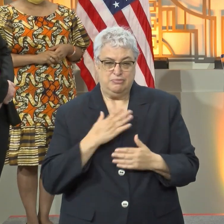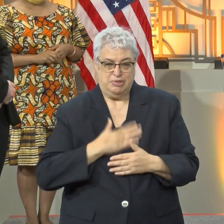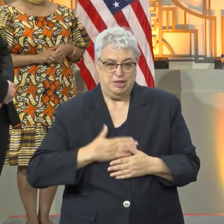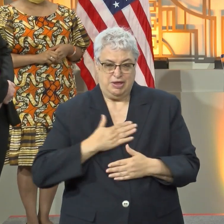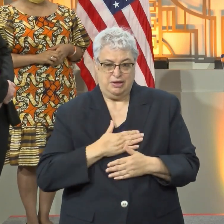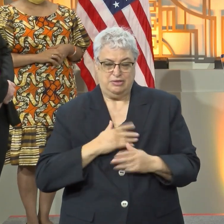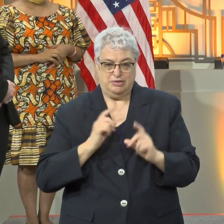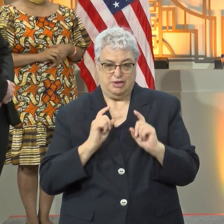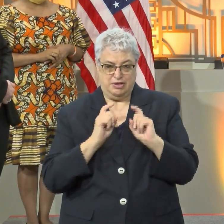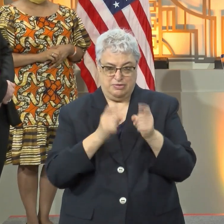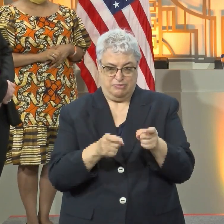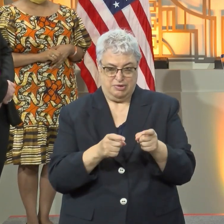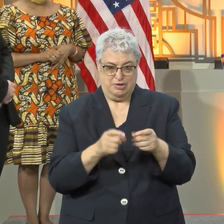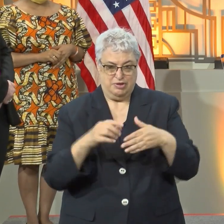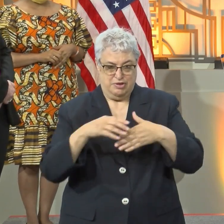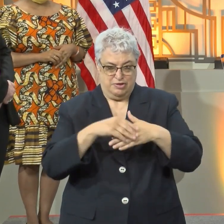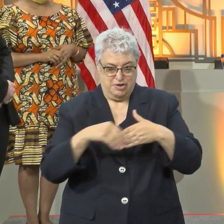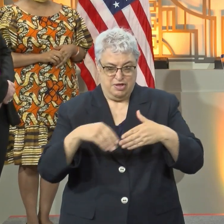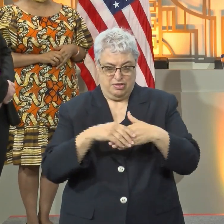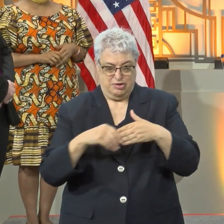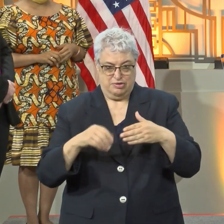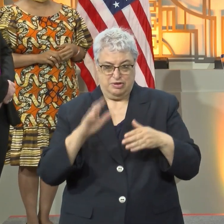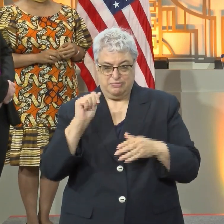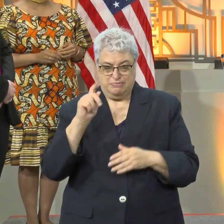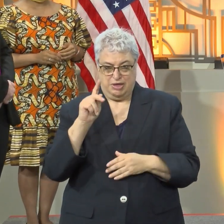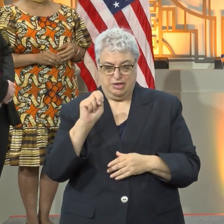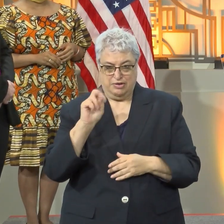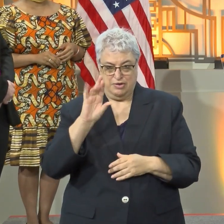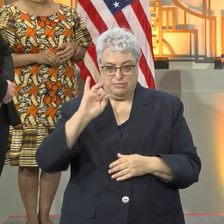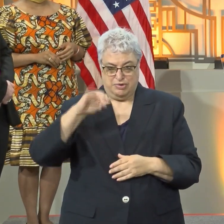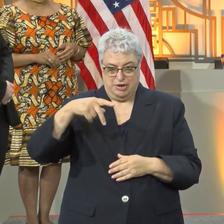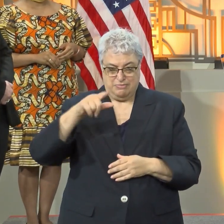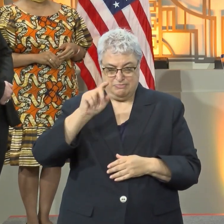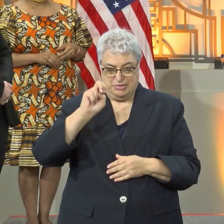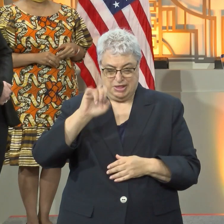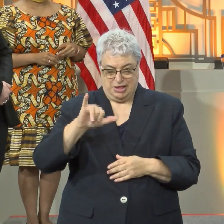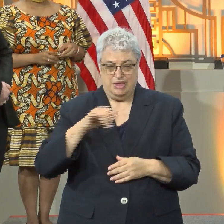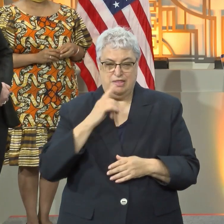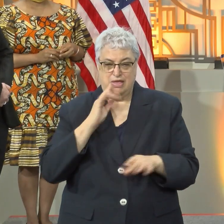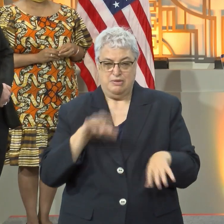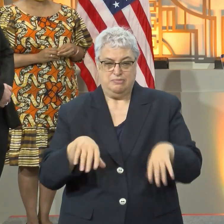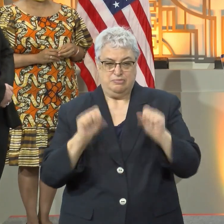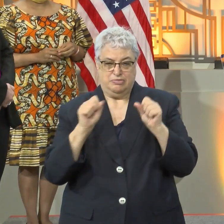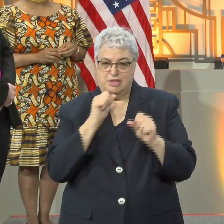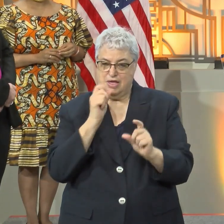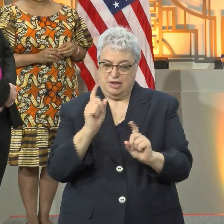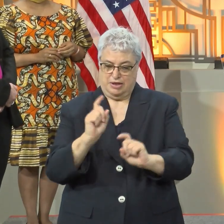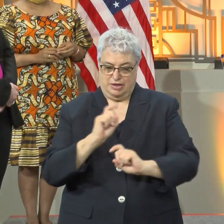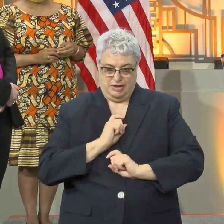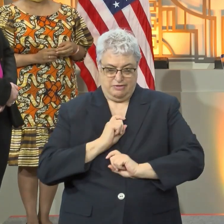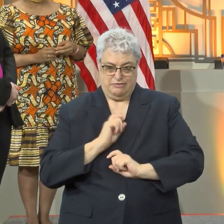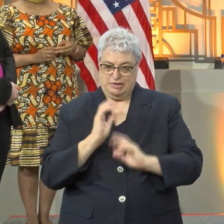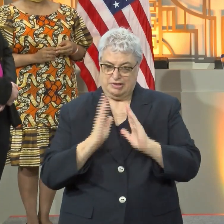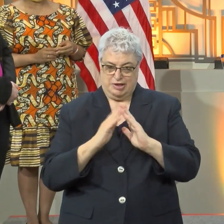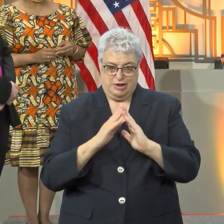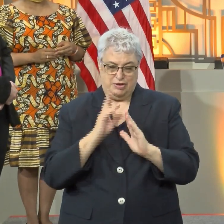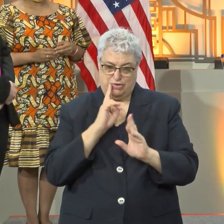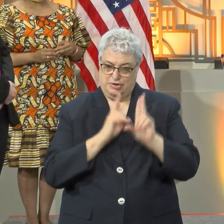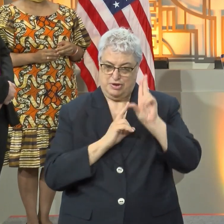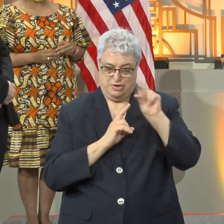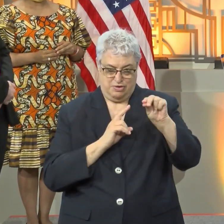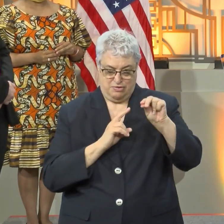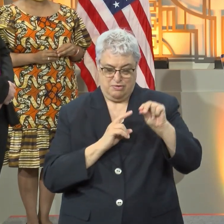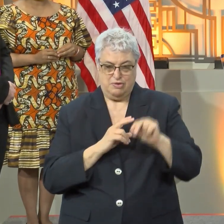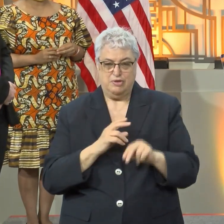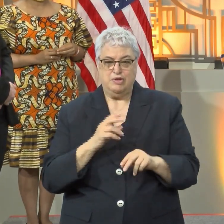and contribute. The dollars are all going to Baker Ripley that will be the implementers of this program. These are not coming to the city of Houston. Even the